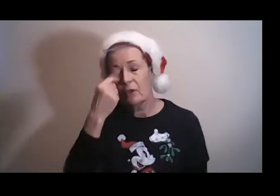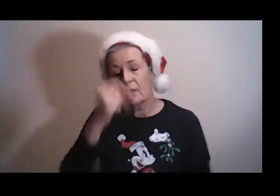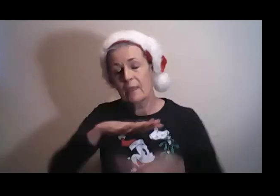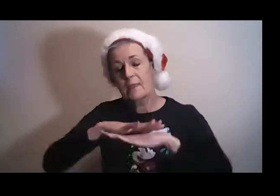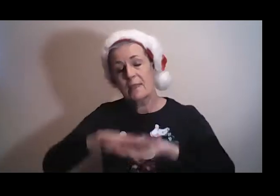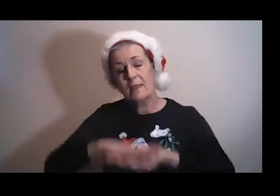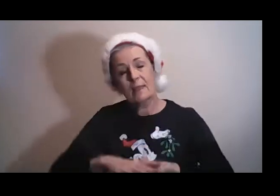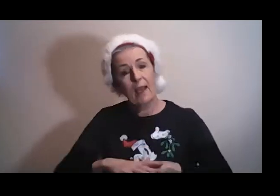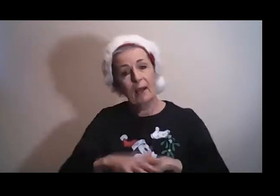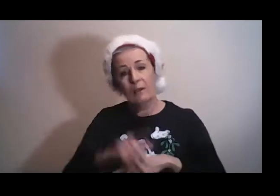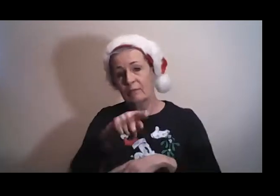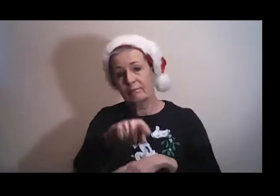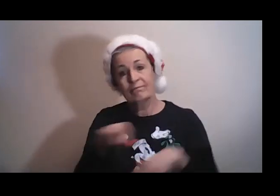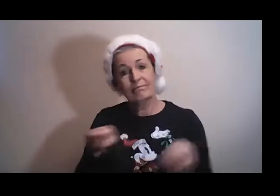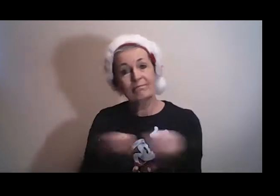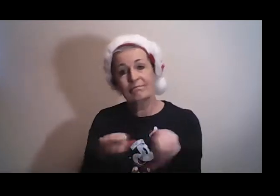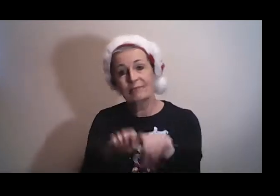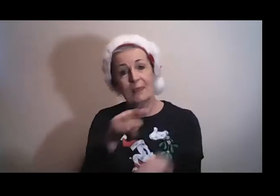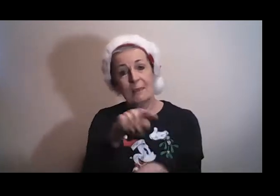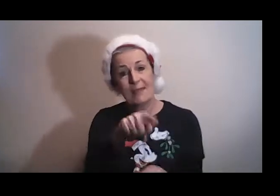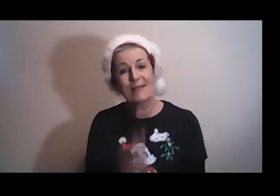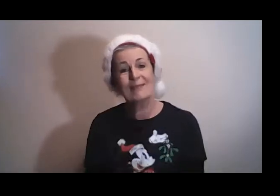this is a nice one to do.